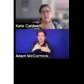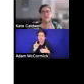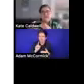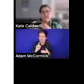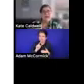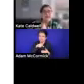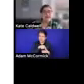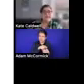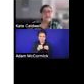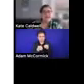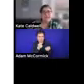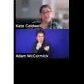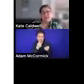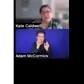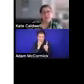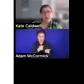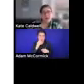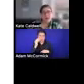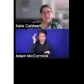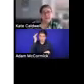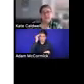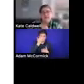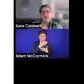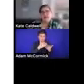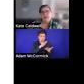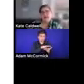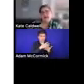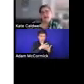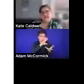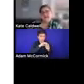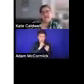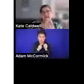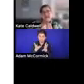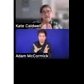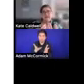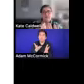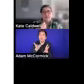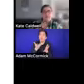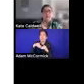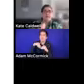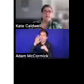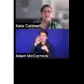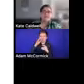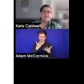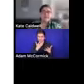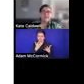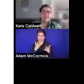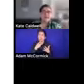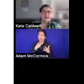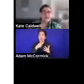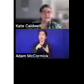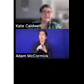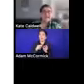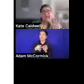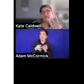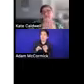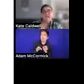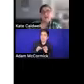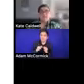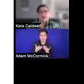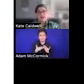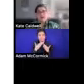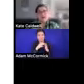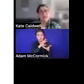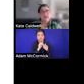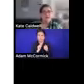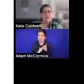is around data ethics and structural bias. And that is that it can reproduce systemic inequities if it's